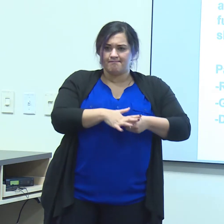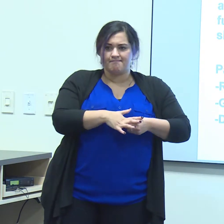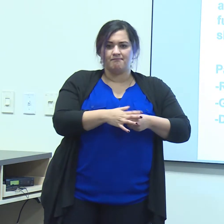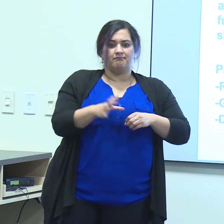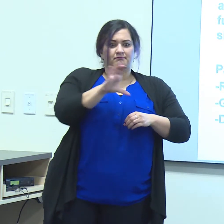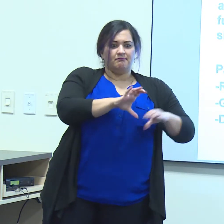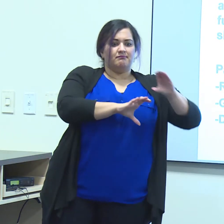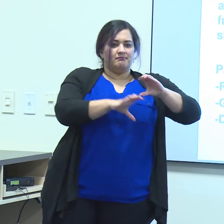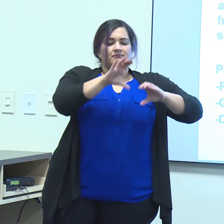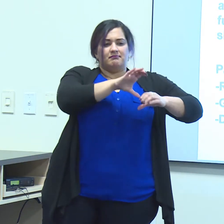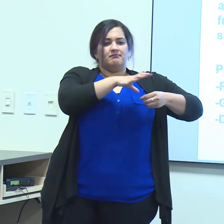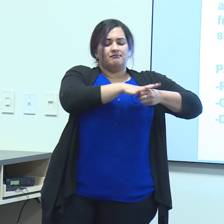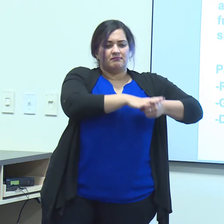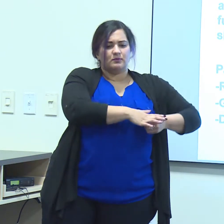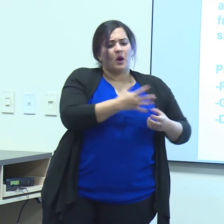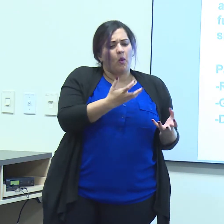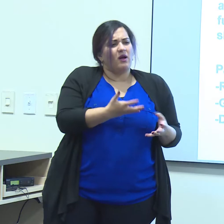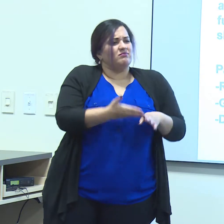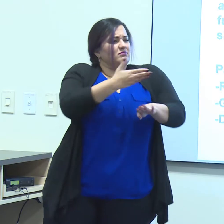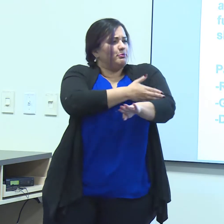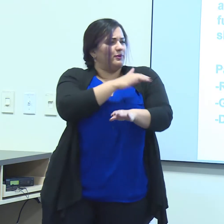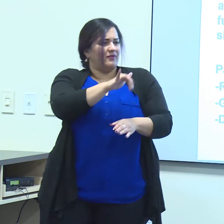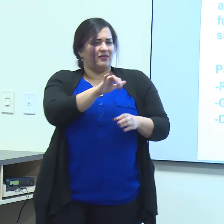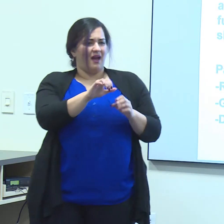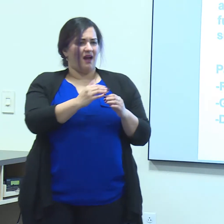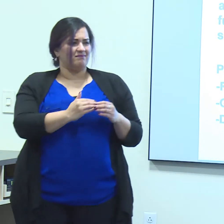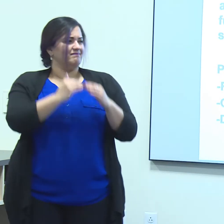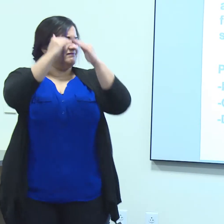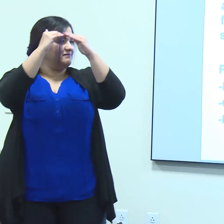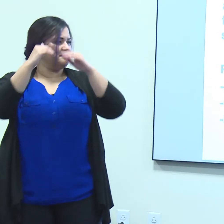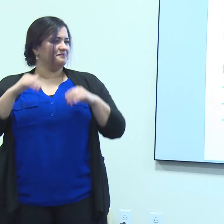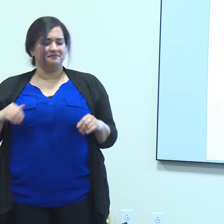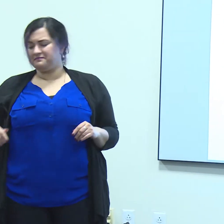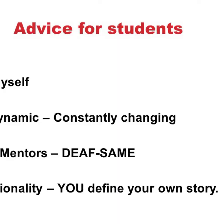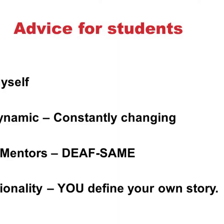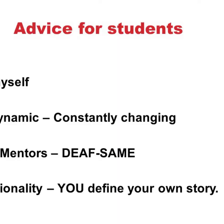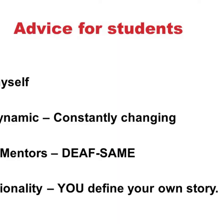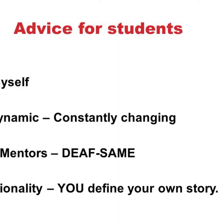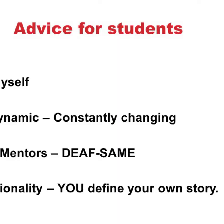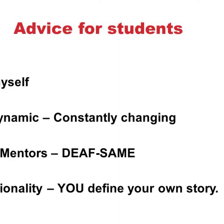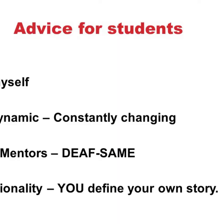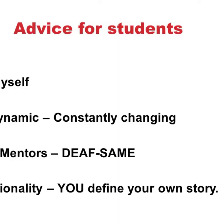have many layers, but those are not taken into account, and I want to improve that.